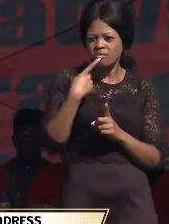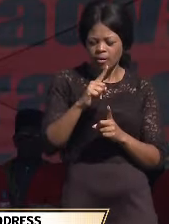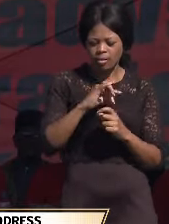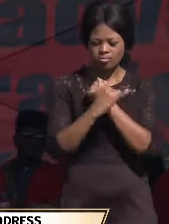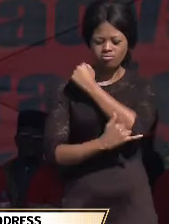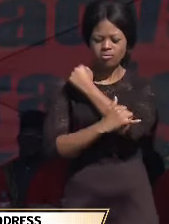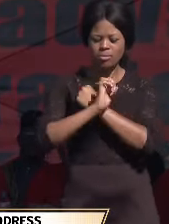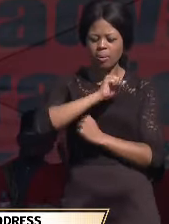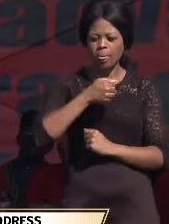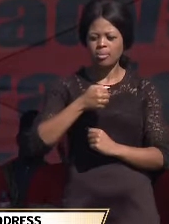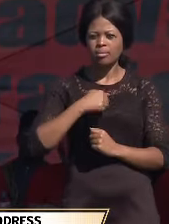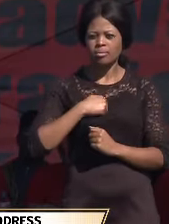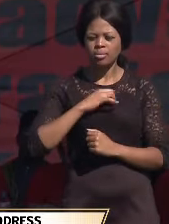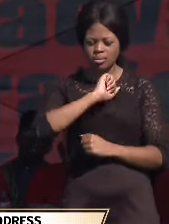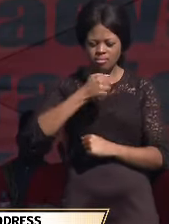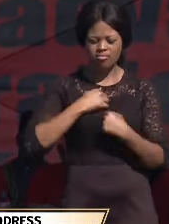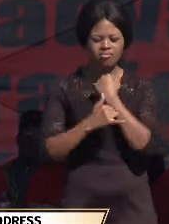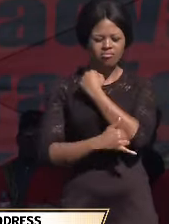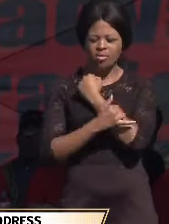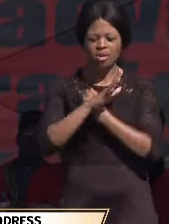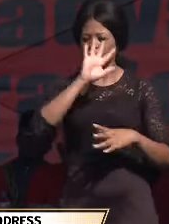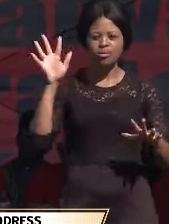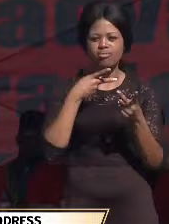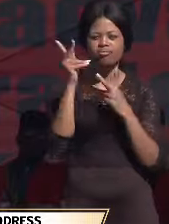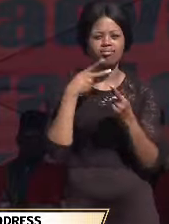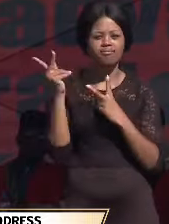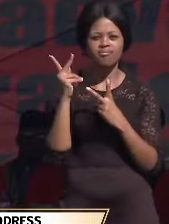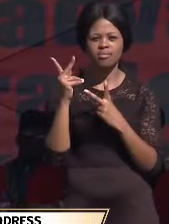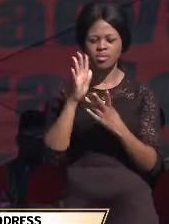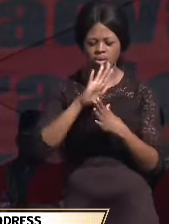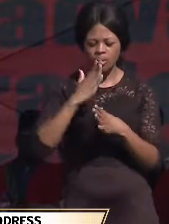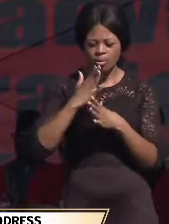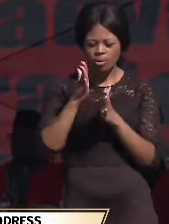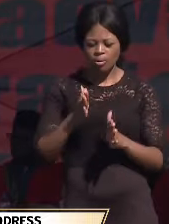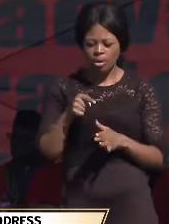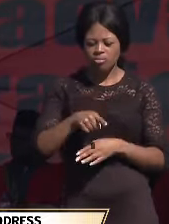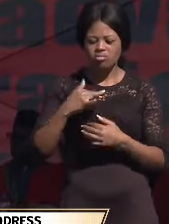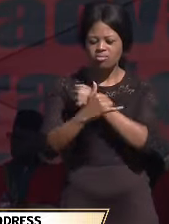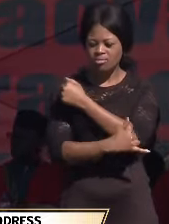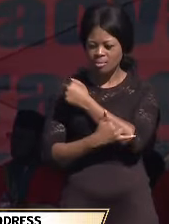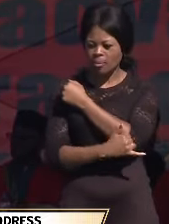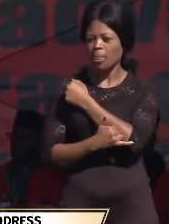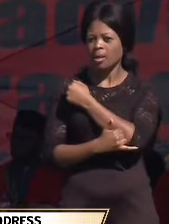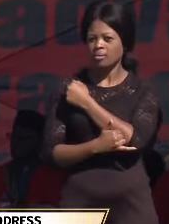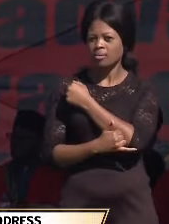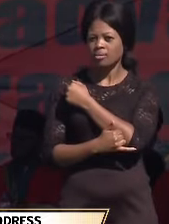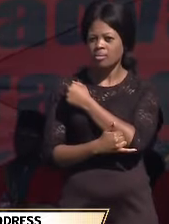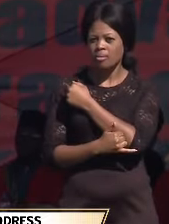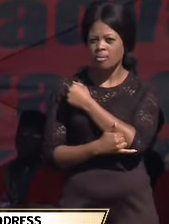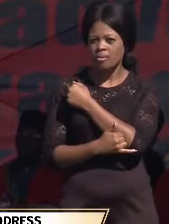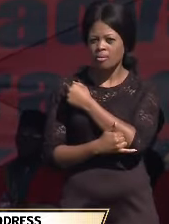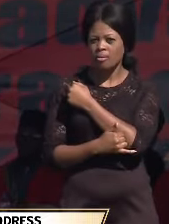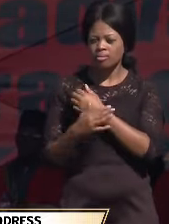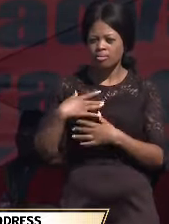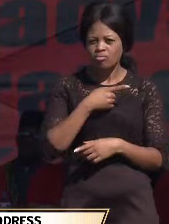our country. Our country is not for sale. As workers of this country, you fought